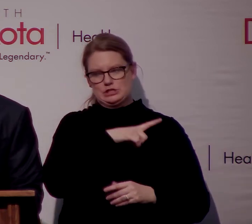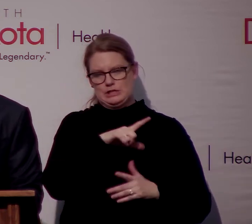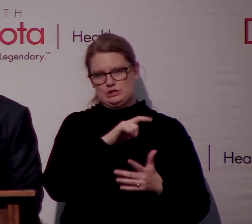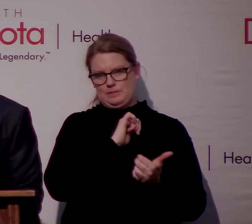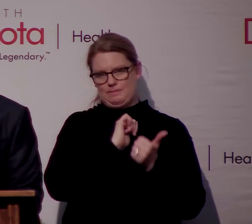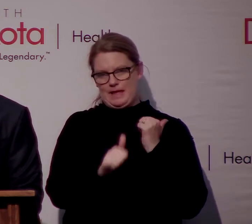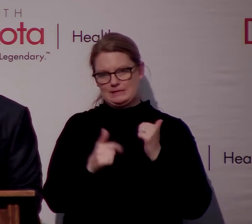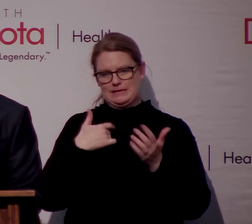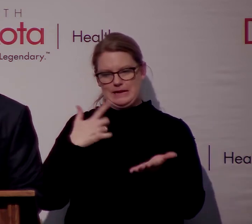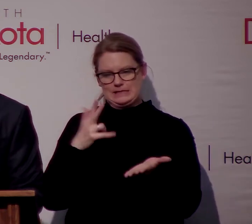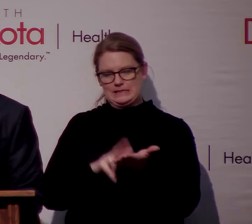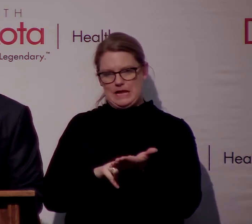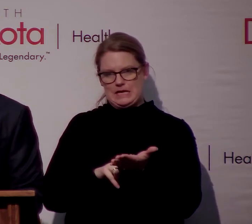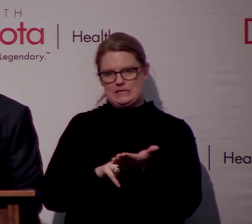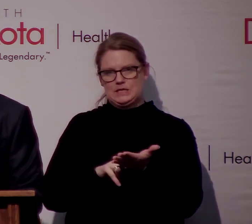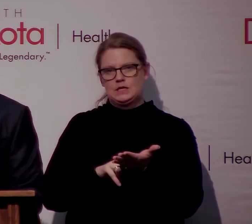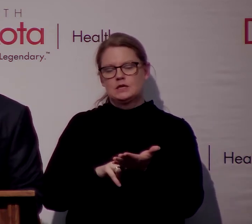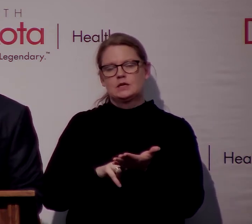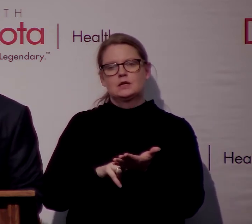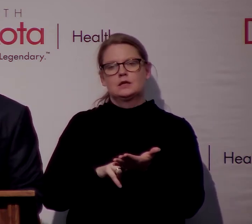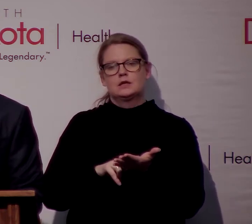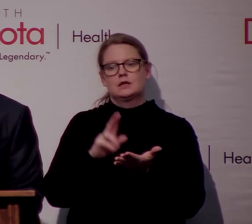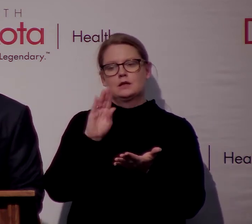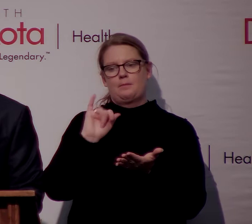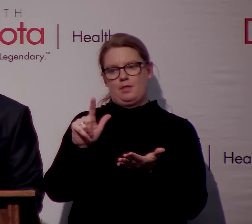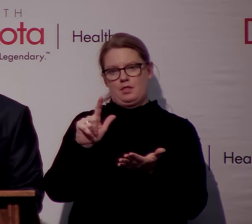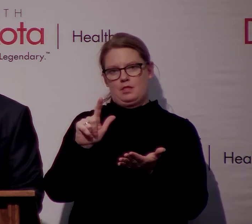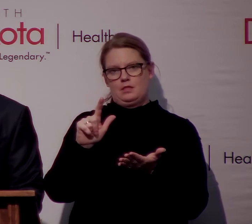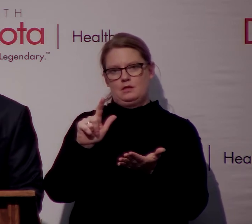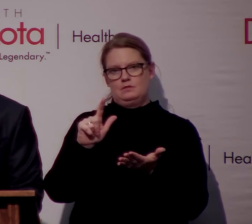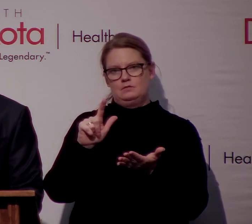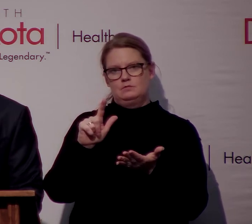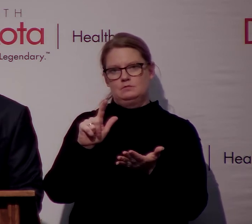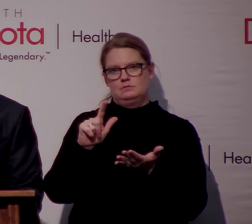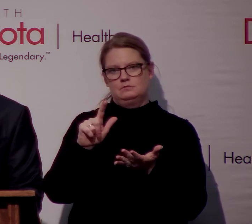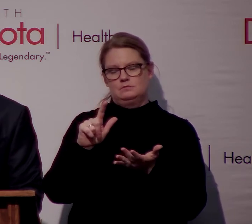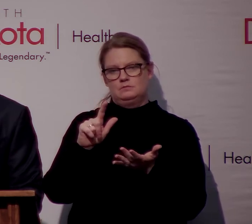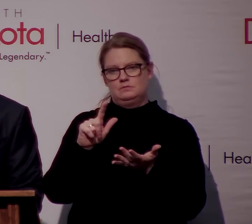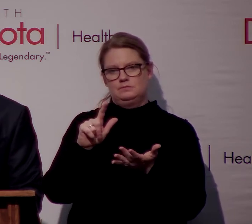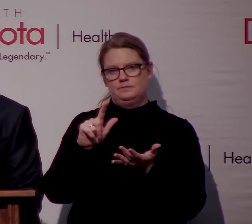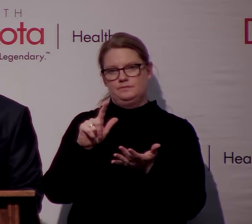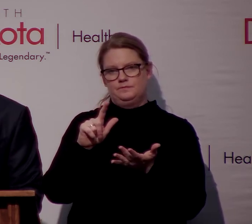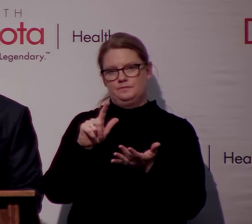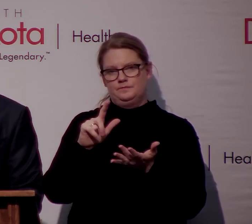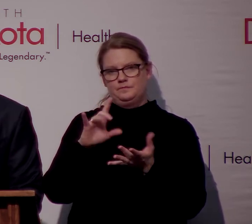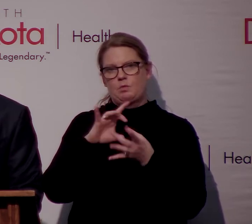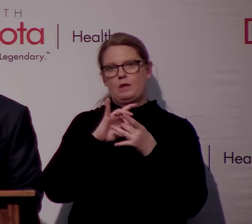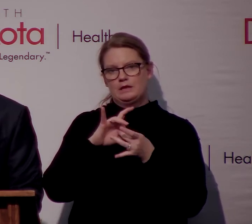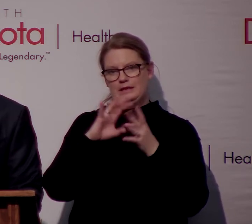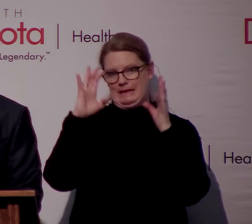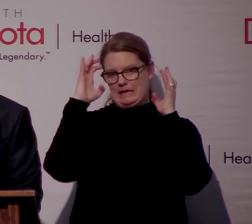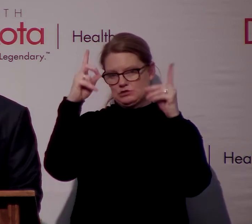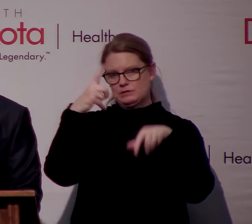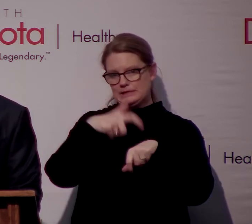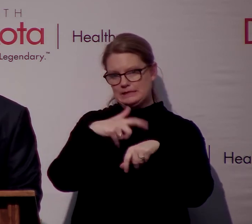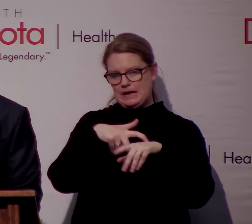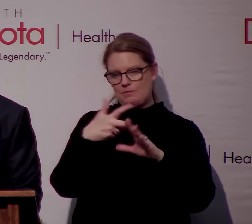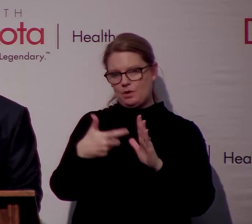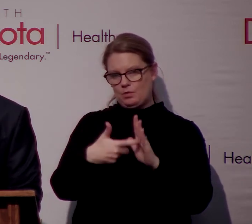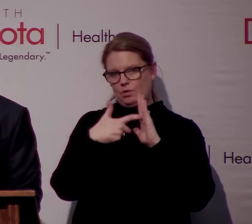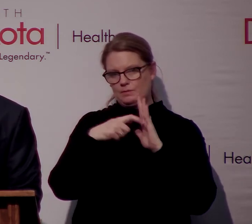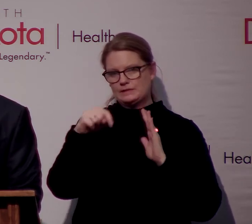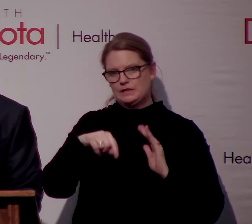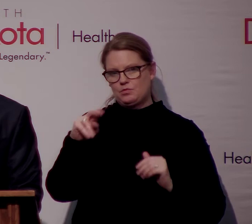passed and I signed a bill relative to the educational time requirements in